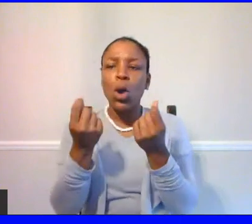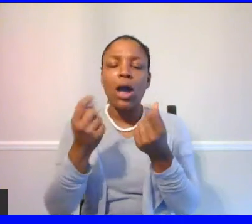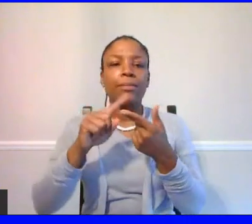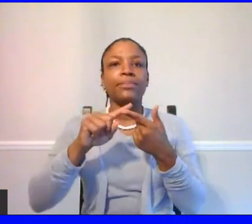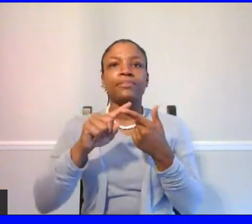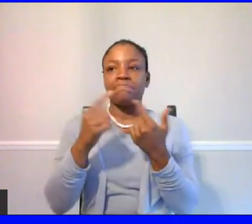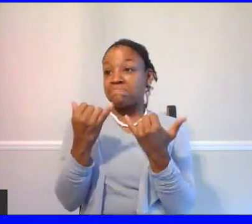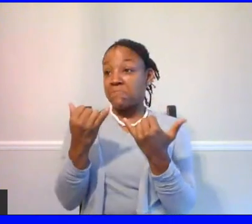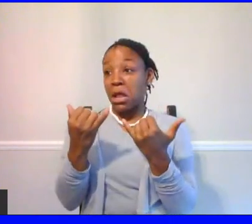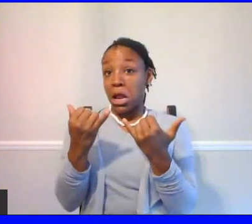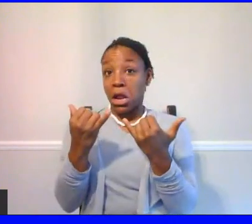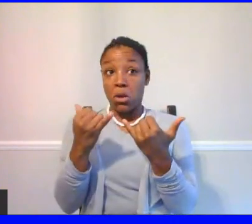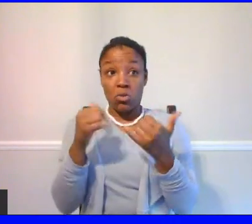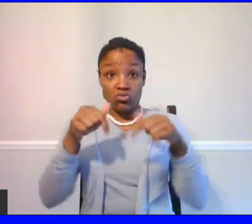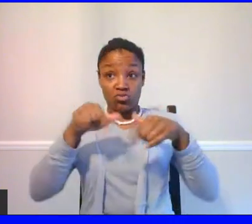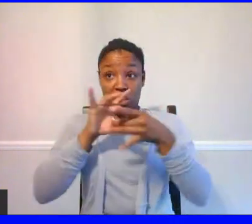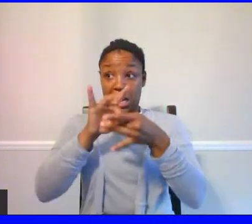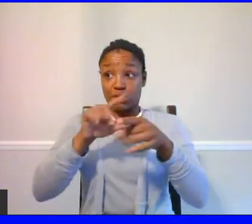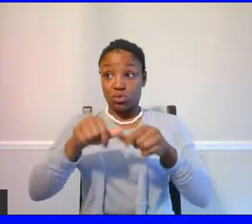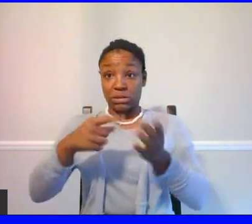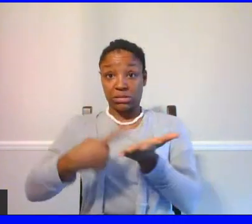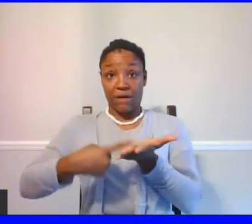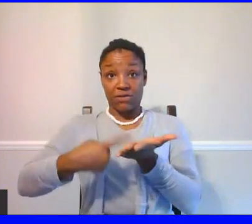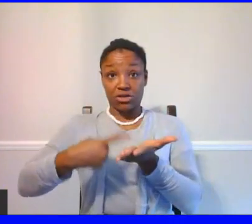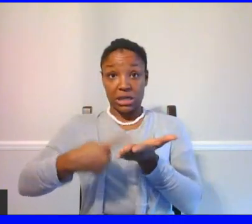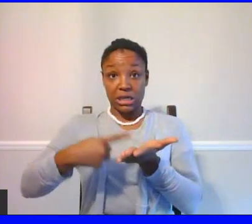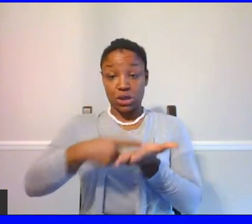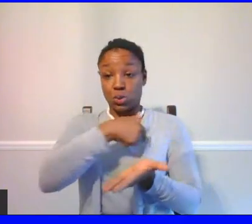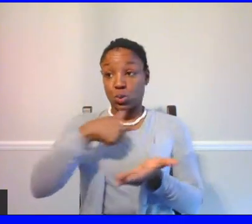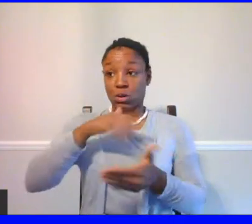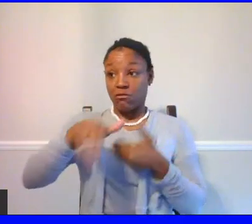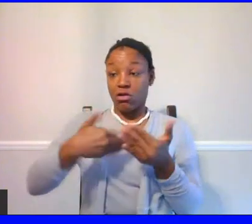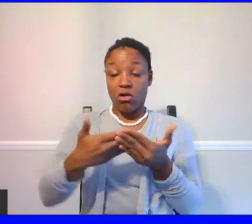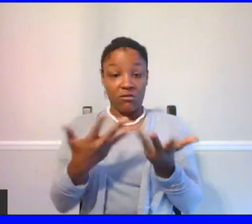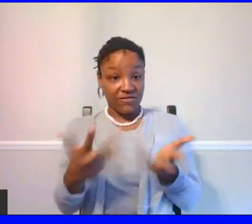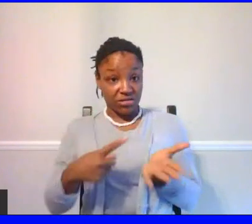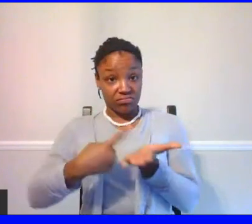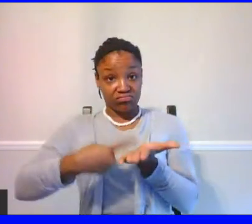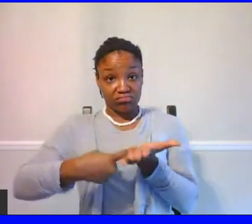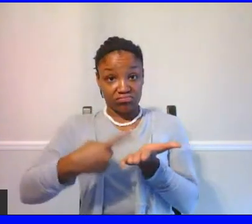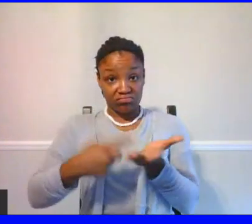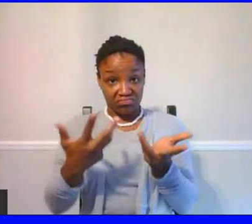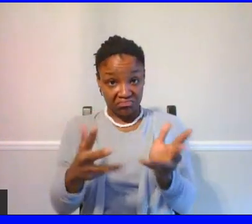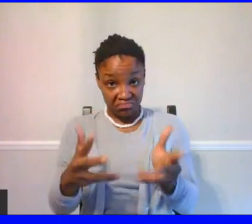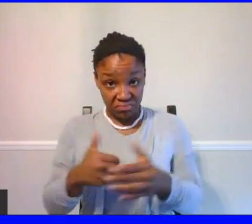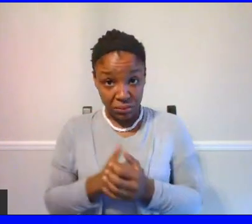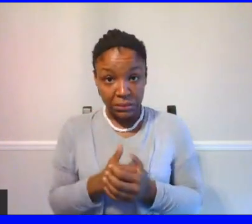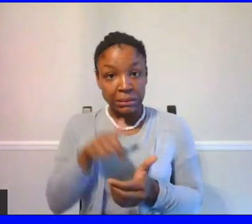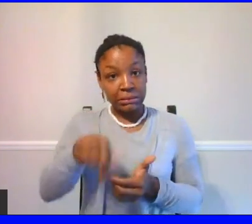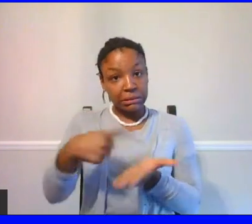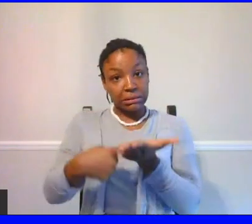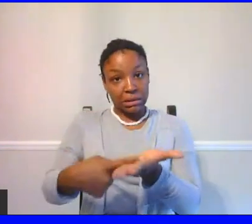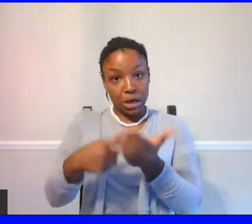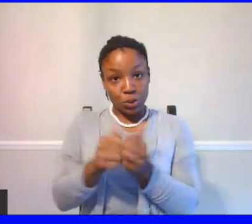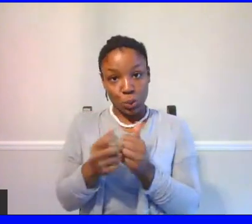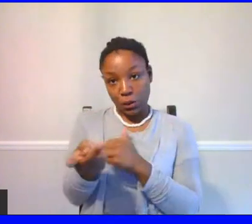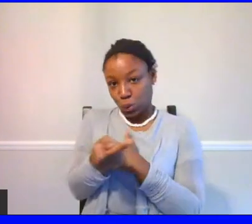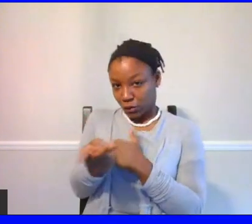Concerning this conversation, right? I think we've all had this conversation. I've had the conversation this discussion with the two of